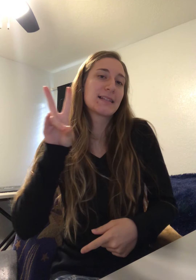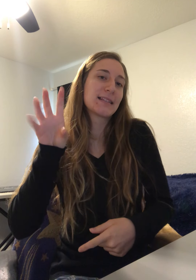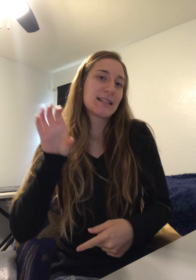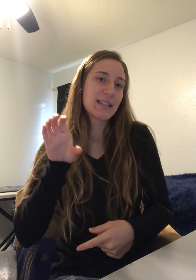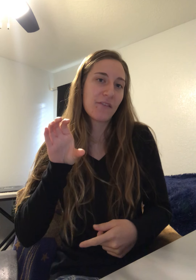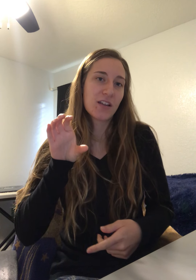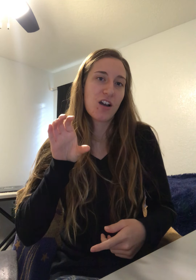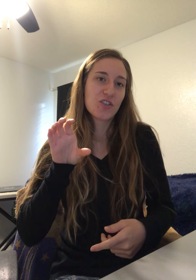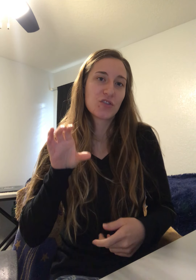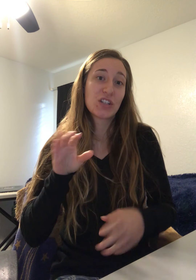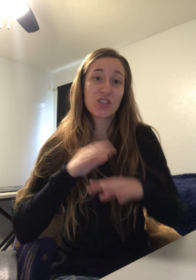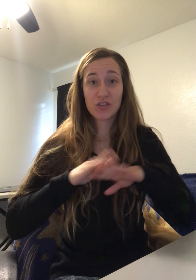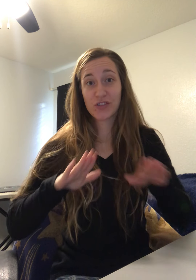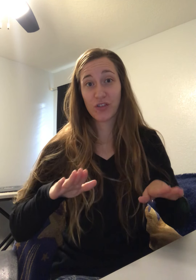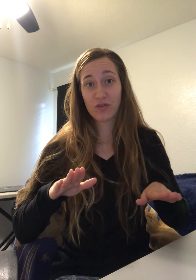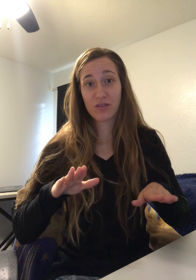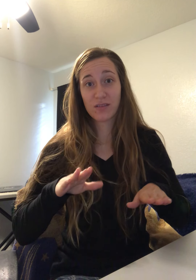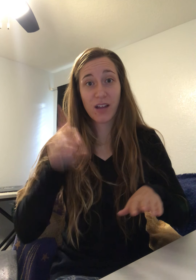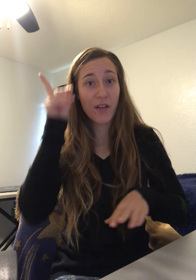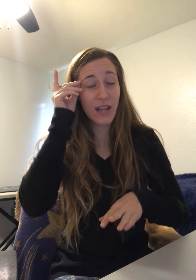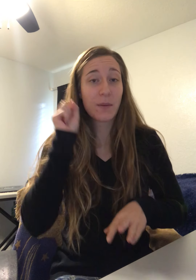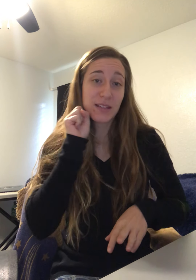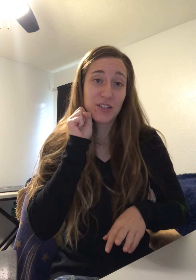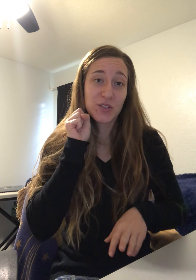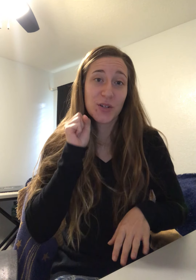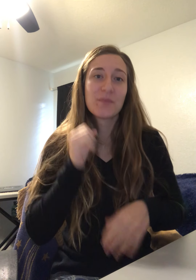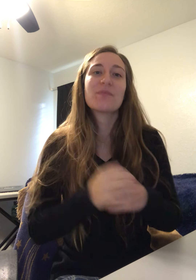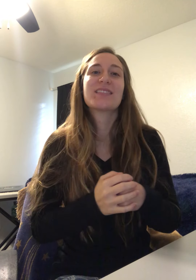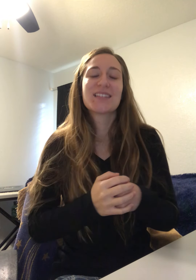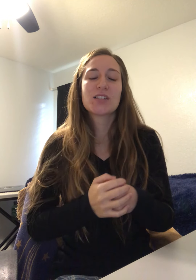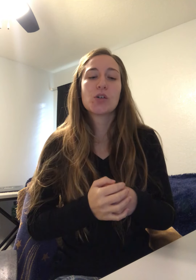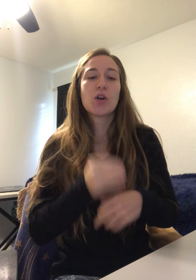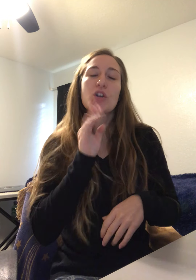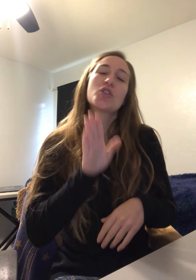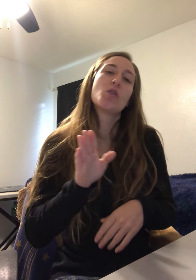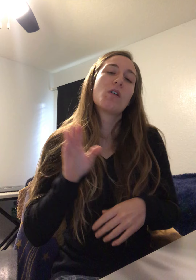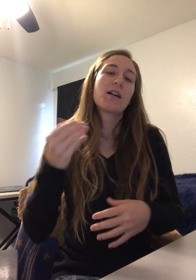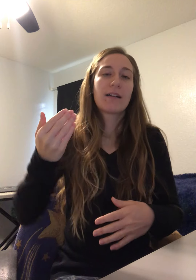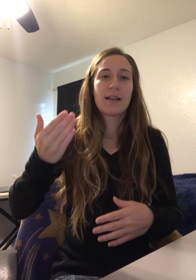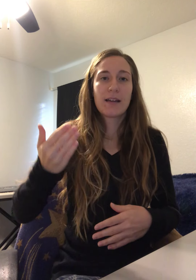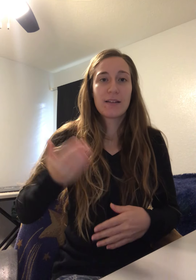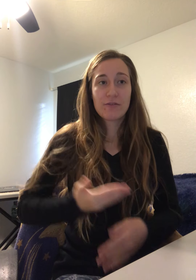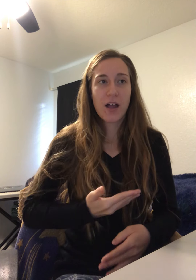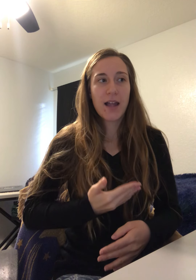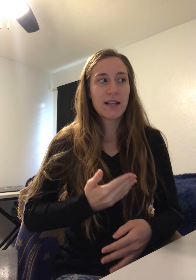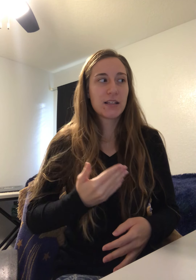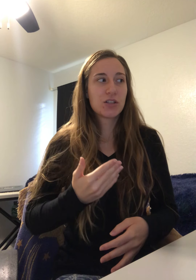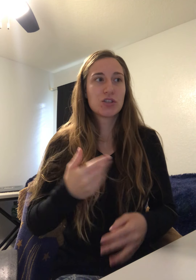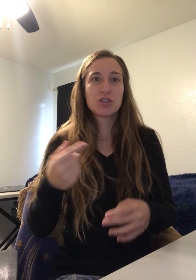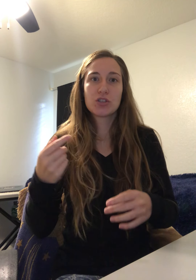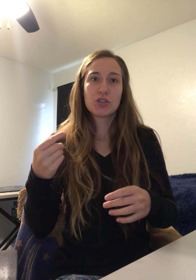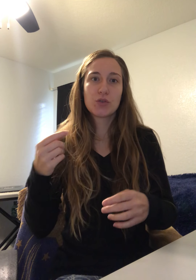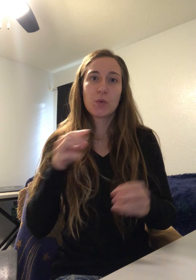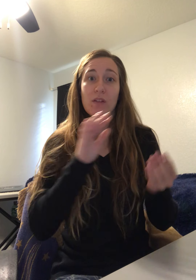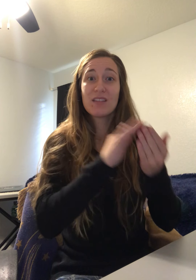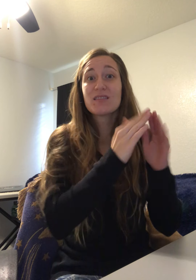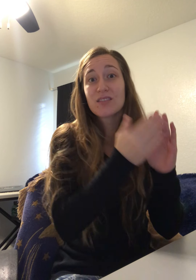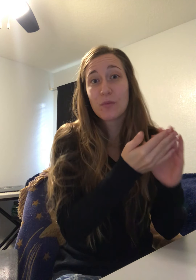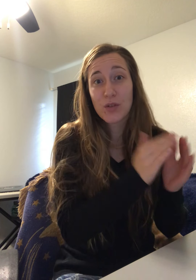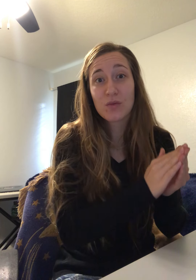and yeah, you're invited into this world of difference. And so all of the expectations about